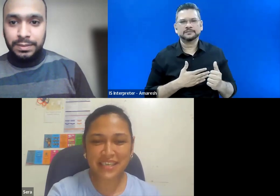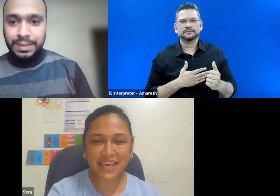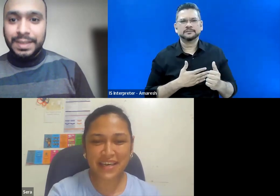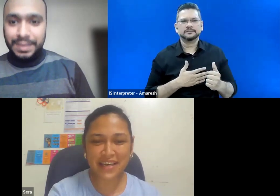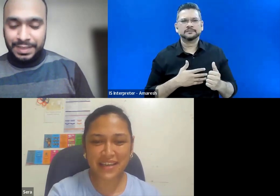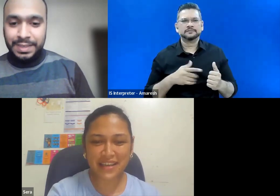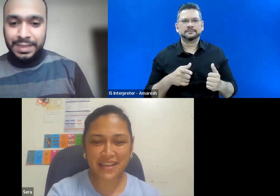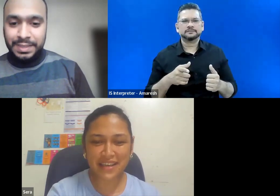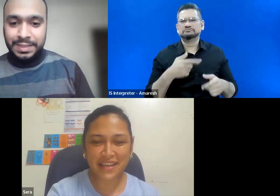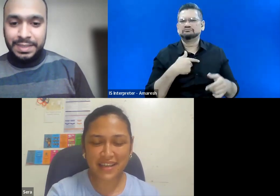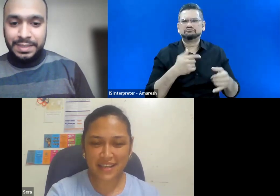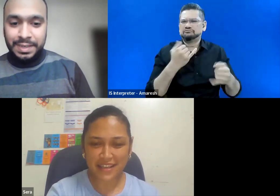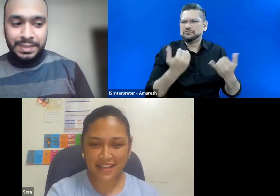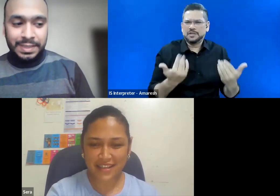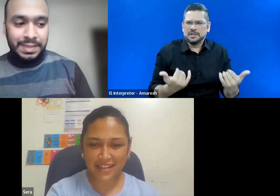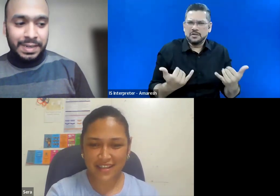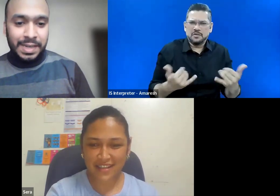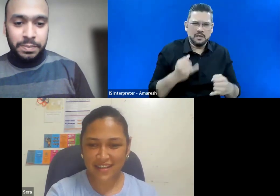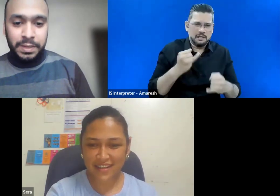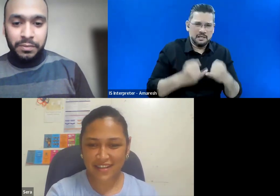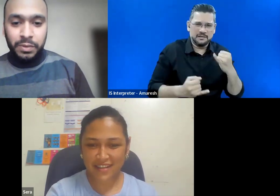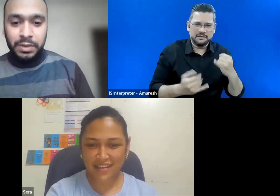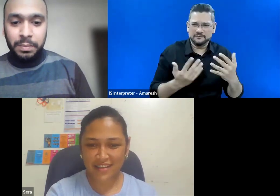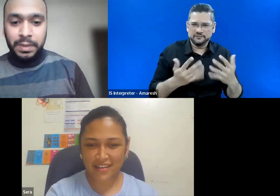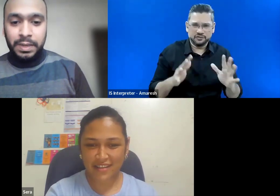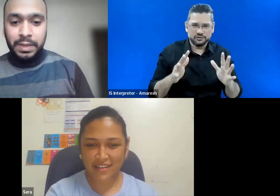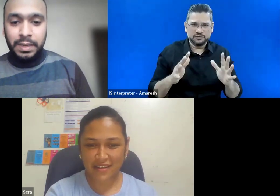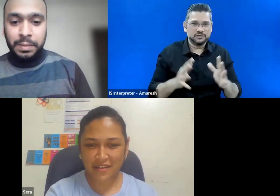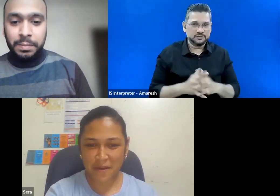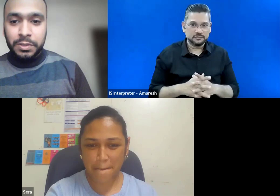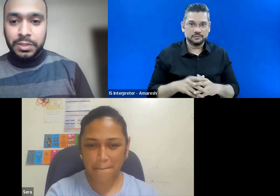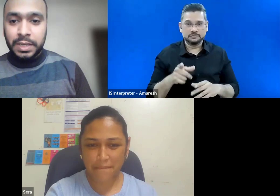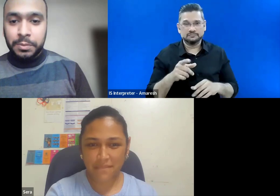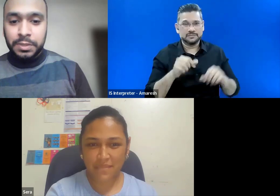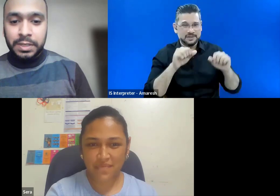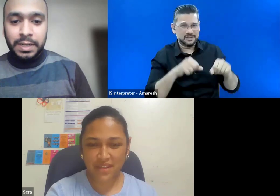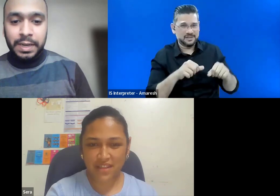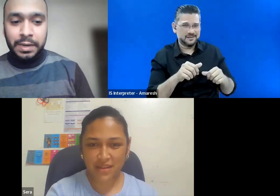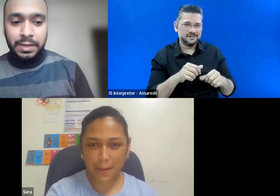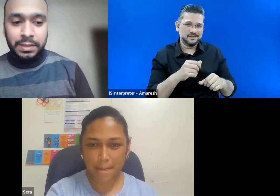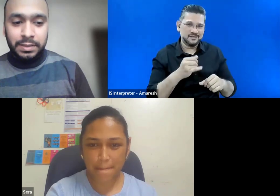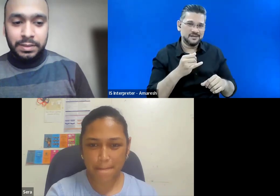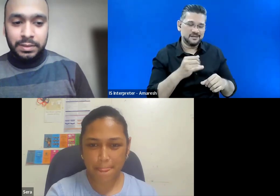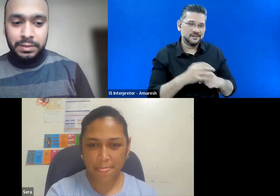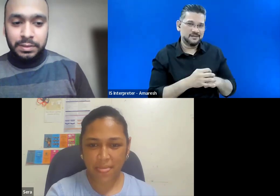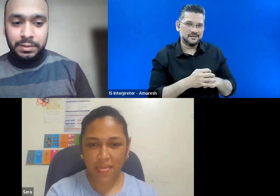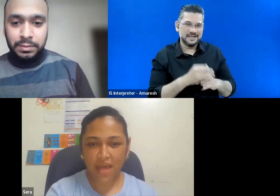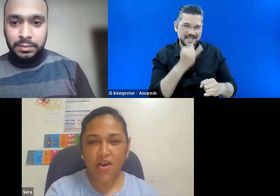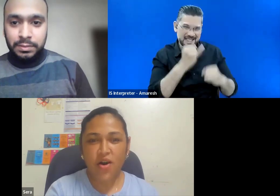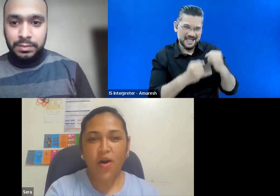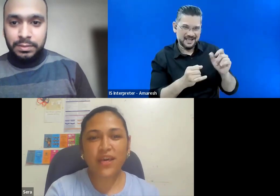my presentation. Yeah. Just the last bit, if you can repeat, because the captioner didn't get it.